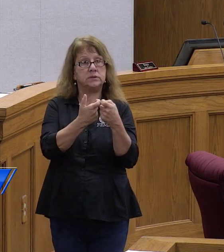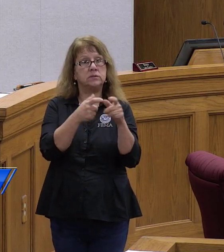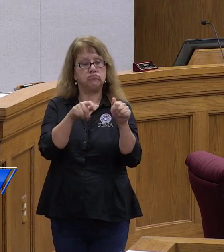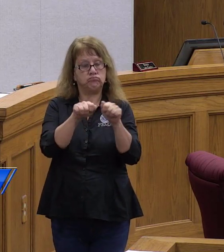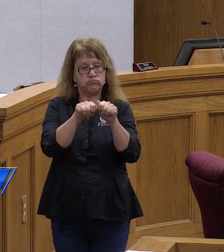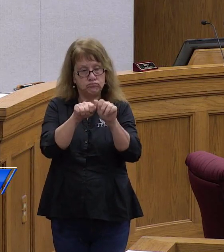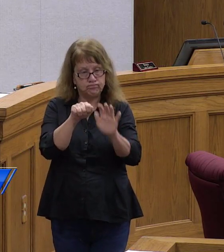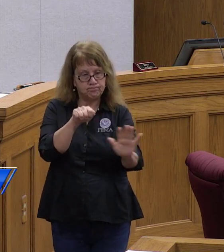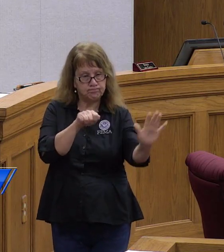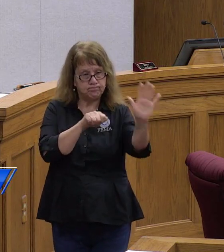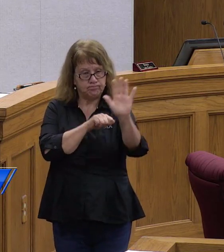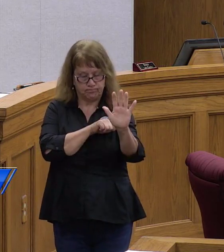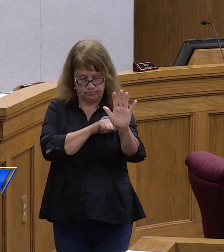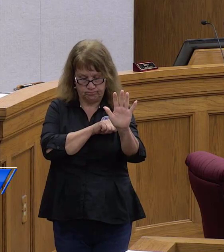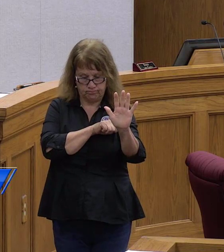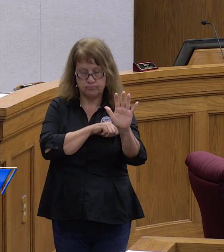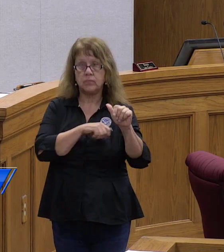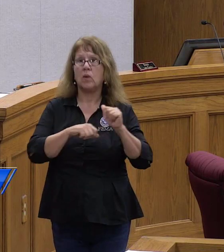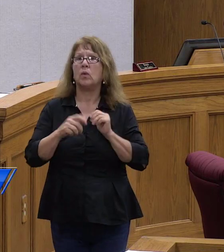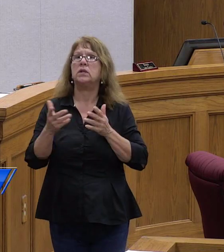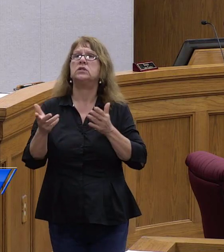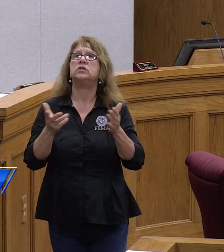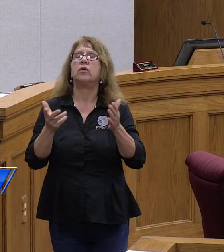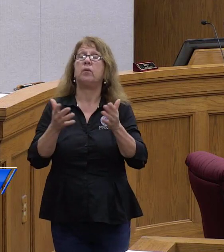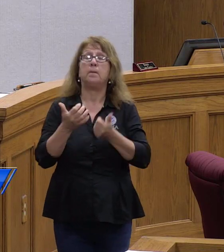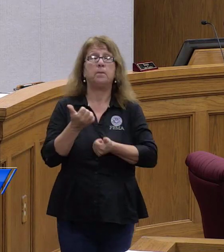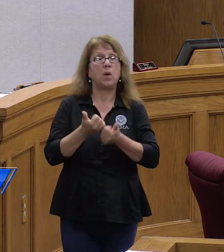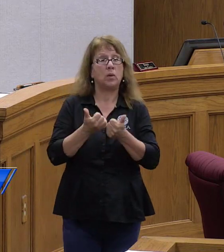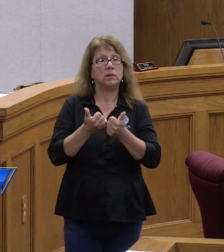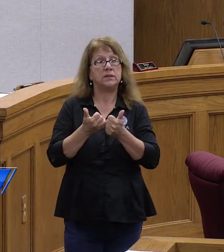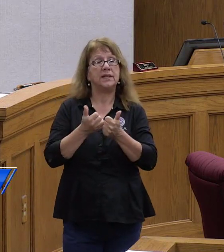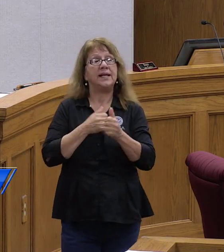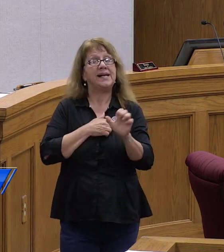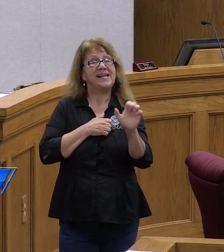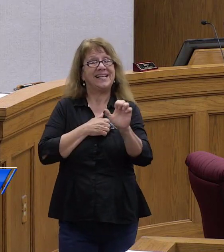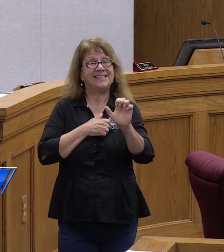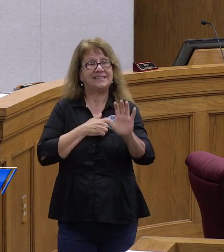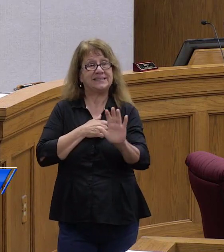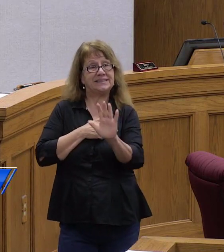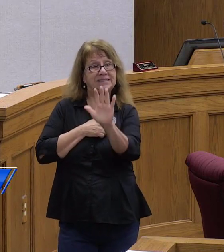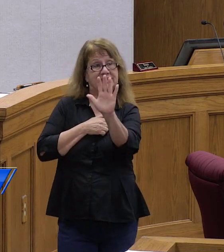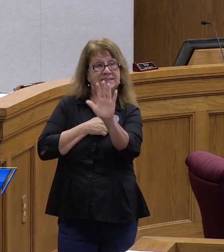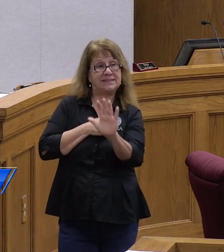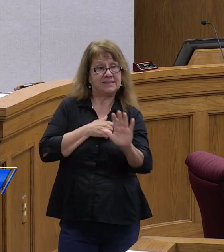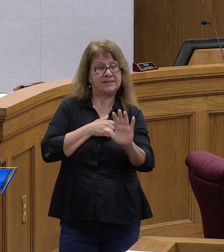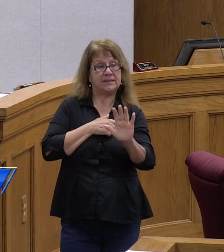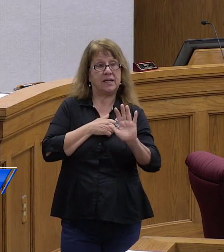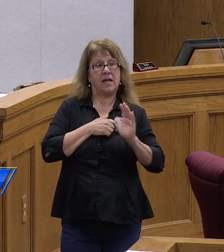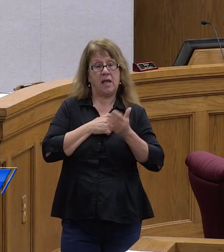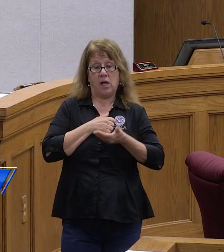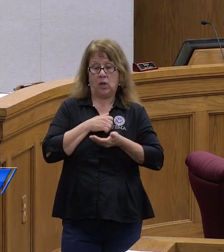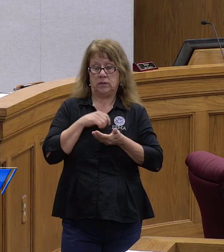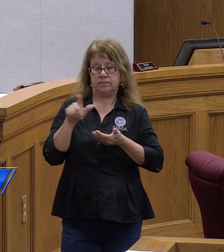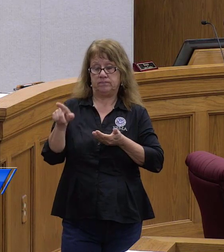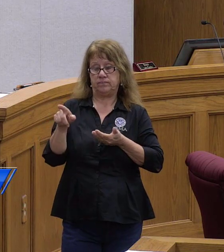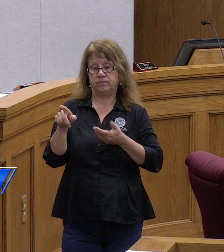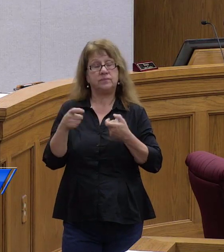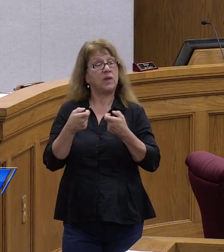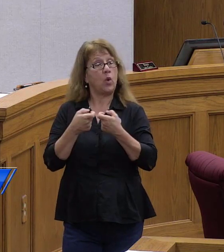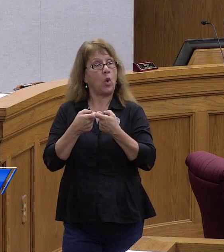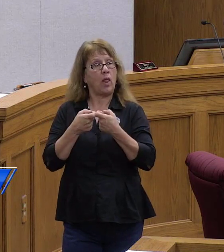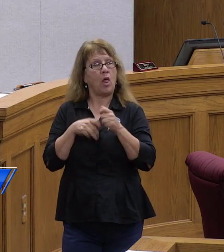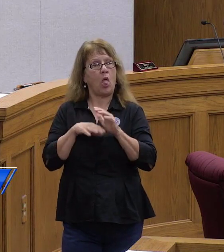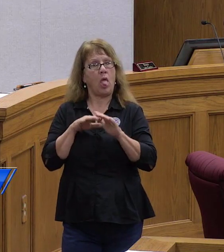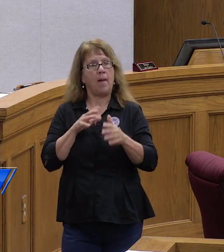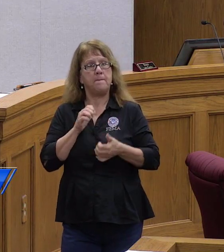that particular area. We serve predominantly the east side of Moss Bluff with our neighboring utility on the